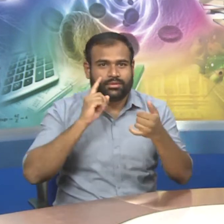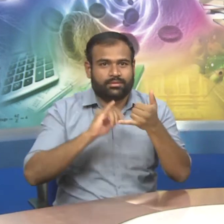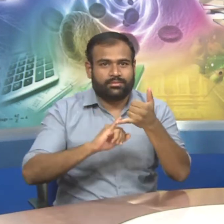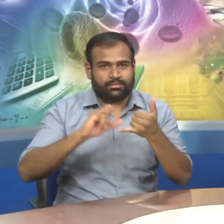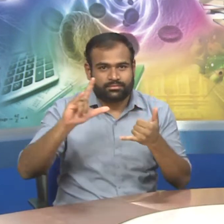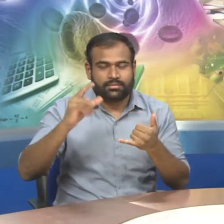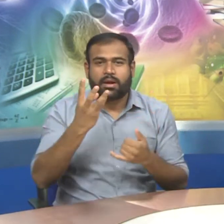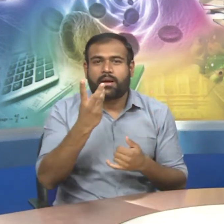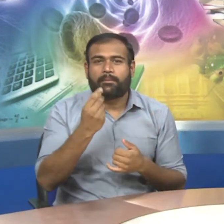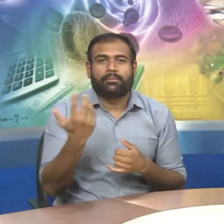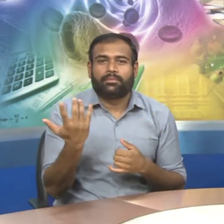This is subject ISL